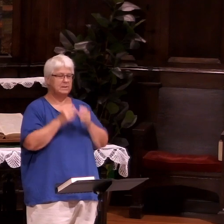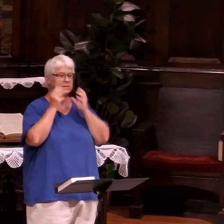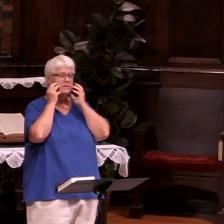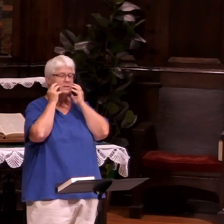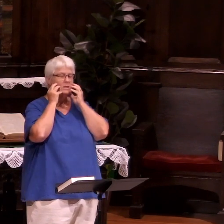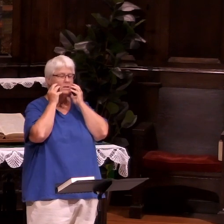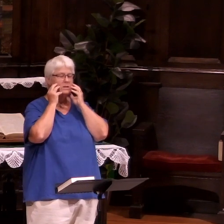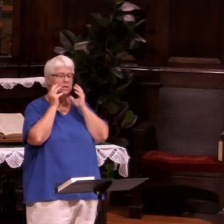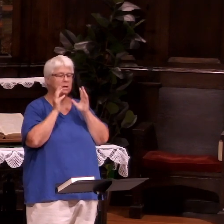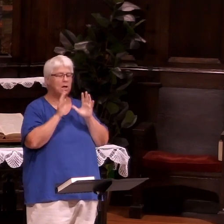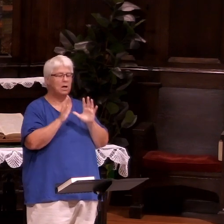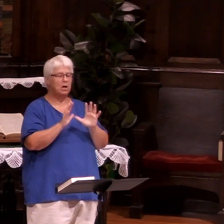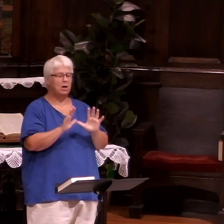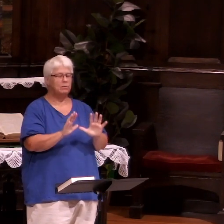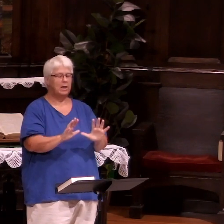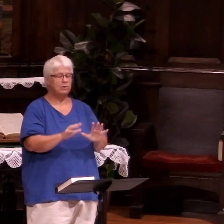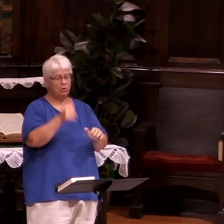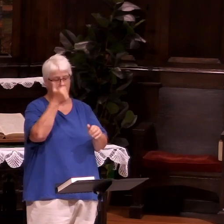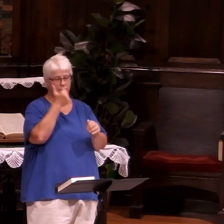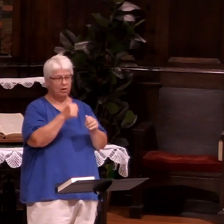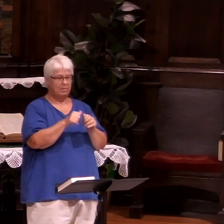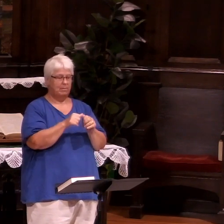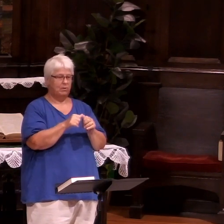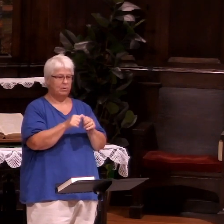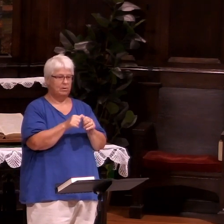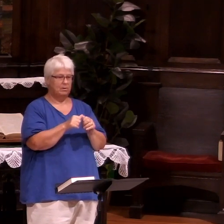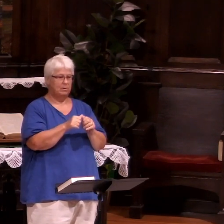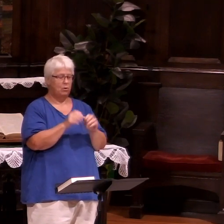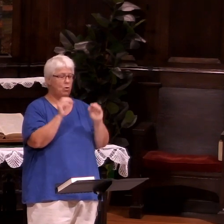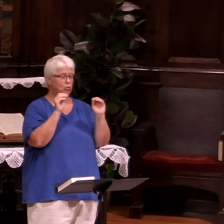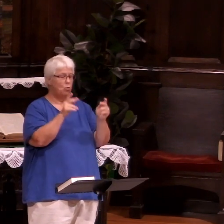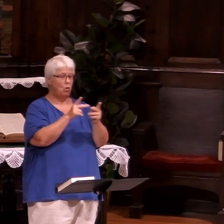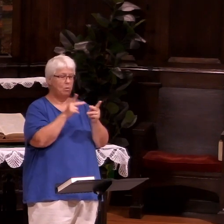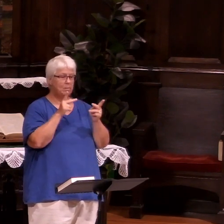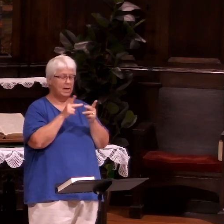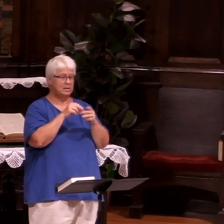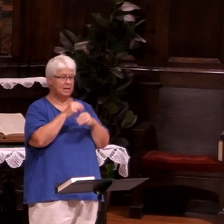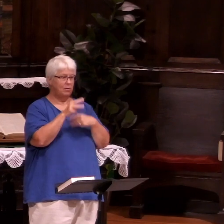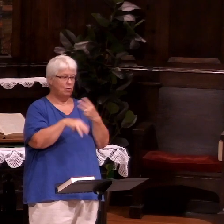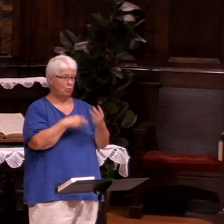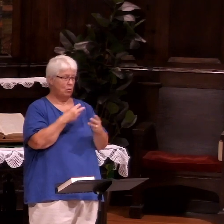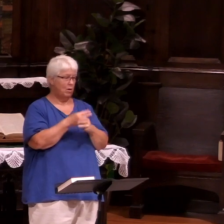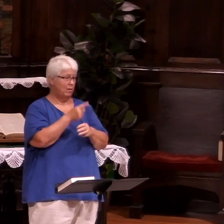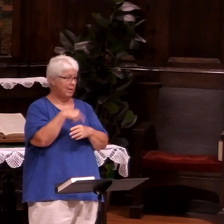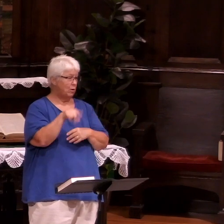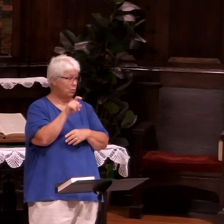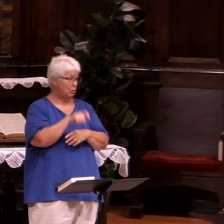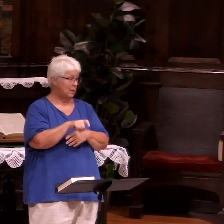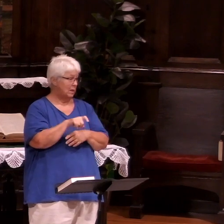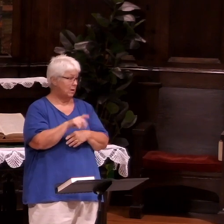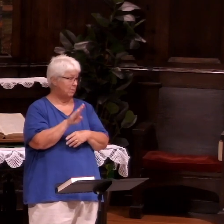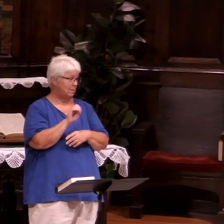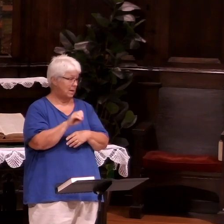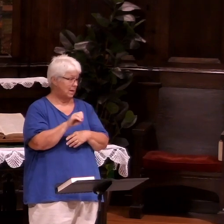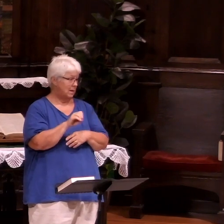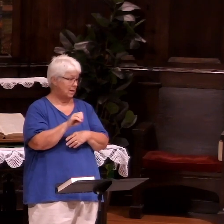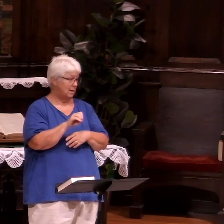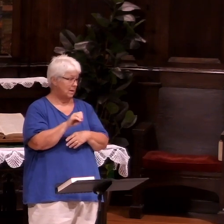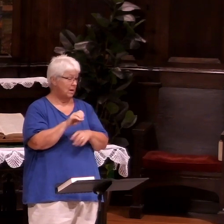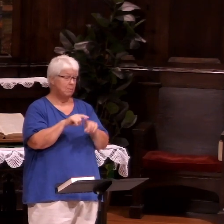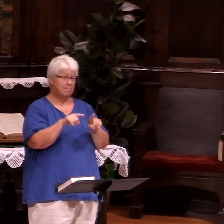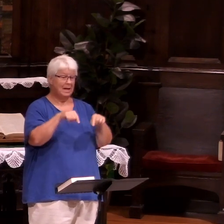And just remember that there is nowhere in the world that you need to be than